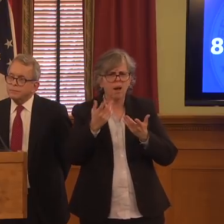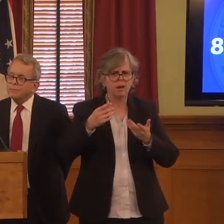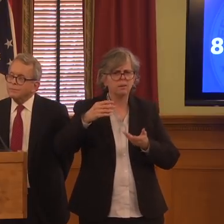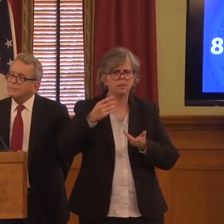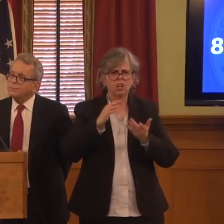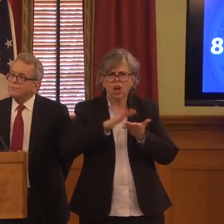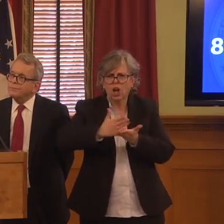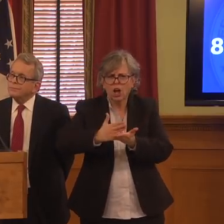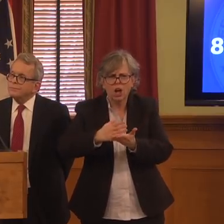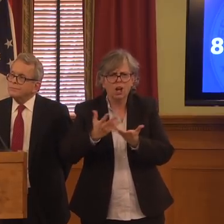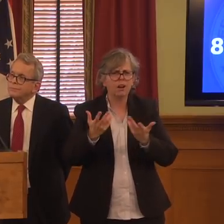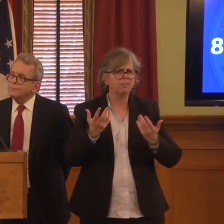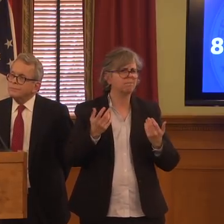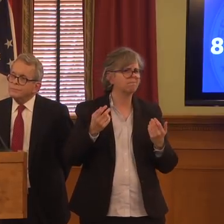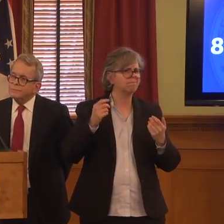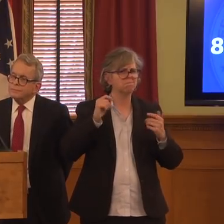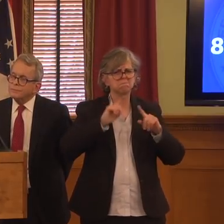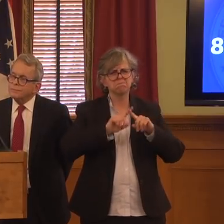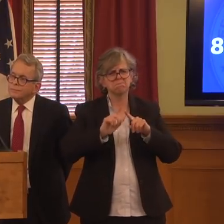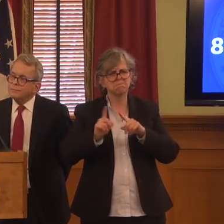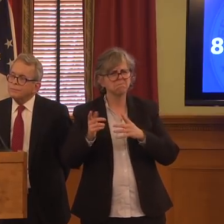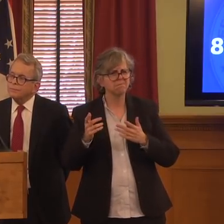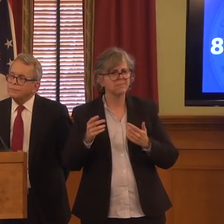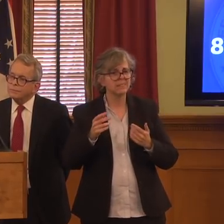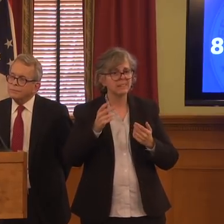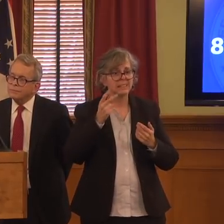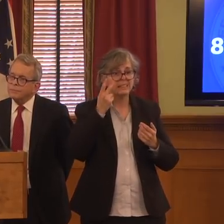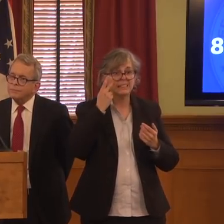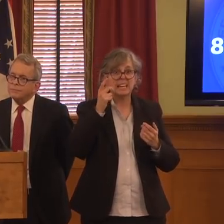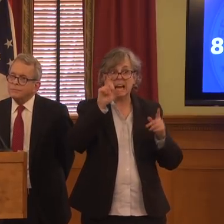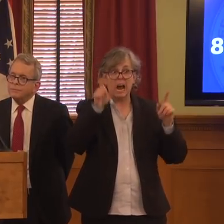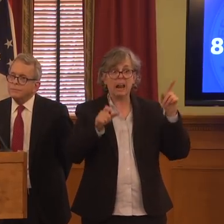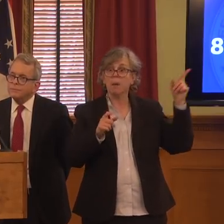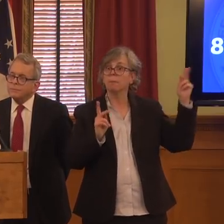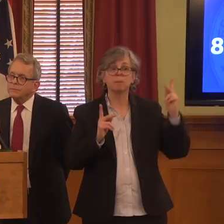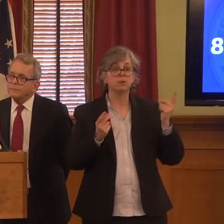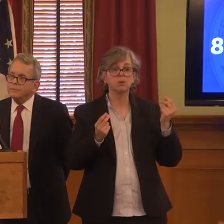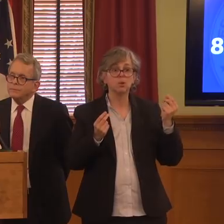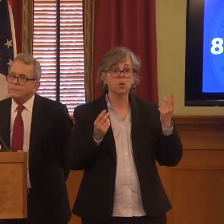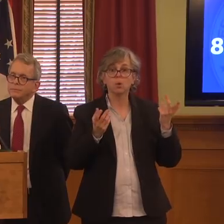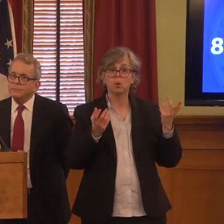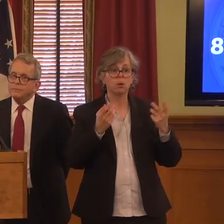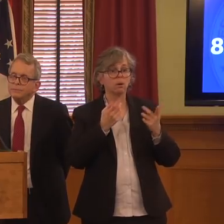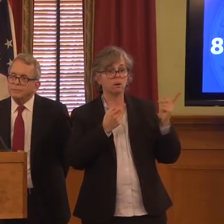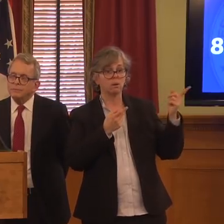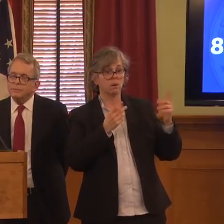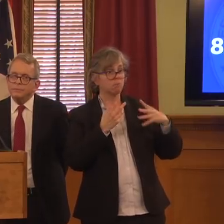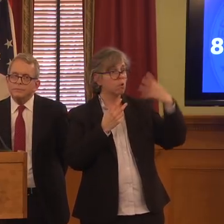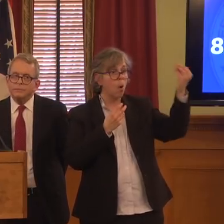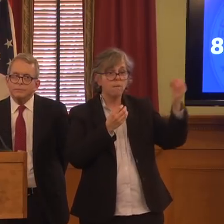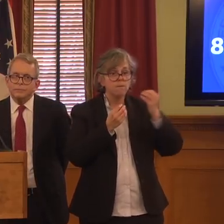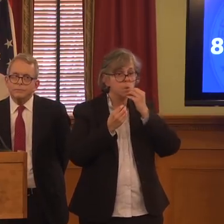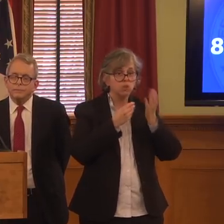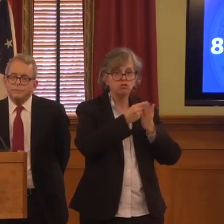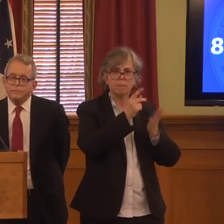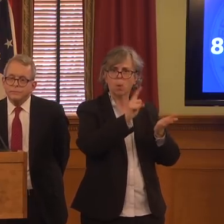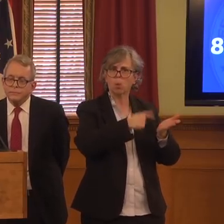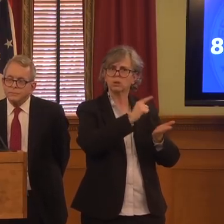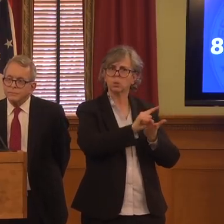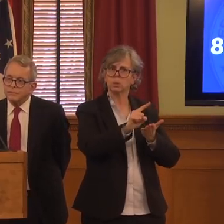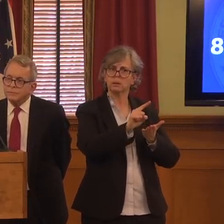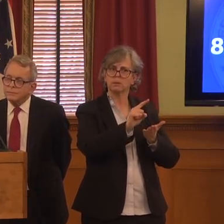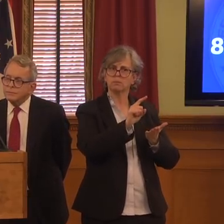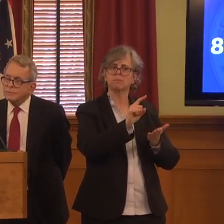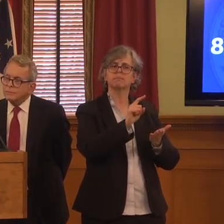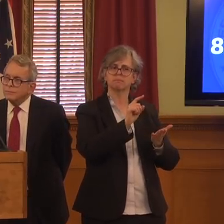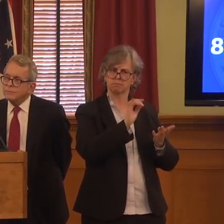people go about, they make choices like going to the grocery store once a week during non-peak hours. So these are the sorts of tips and